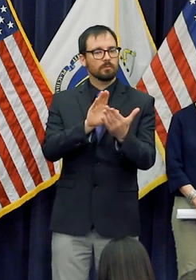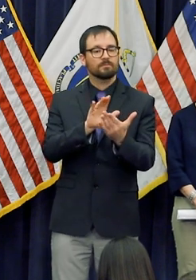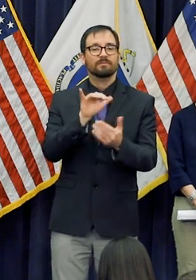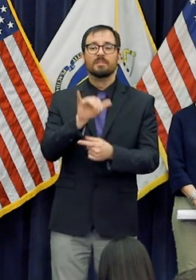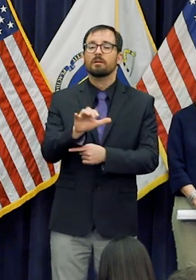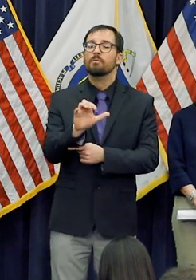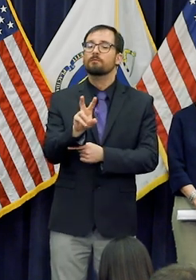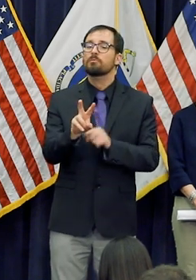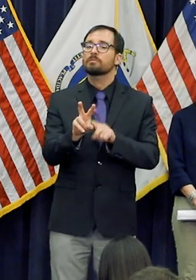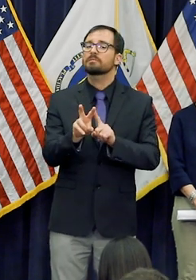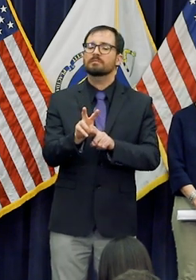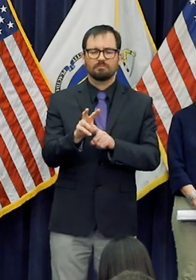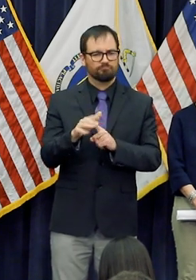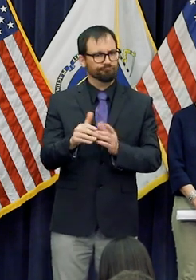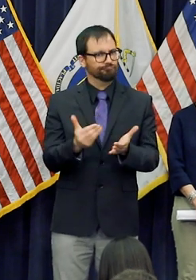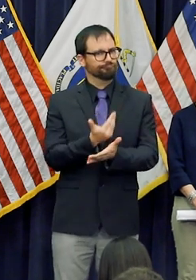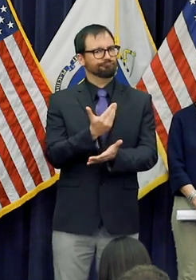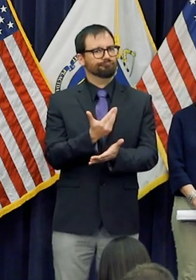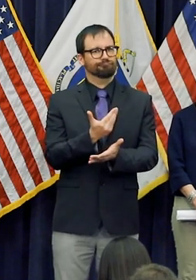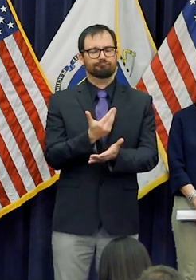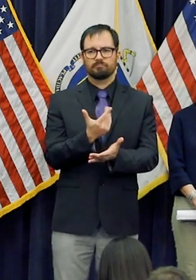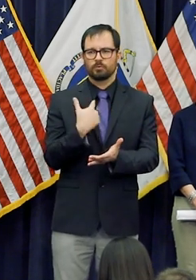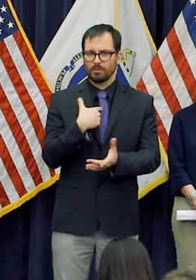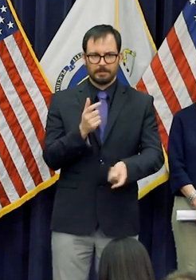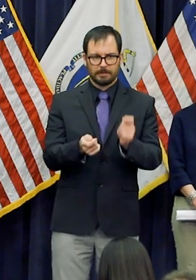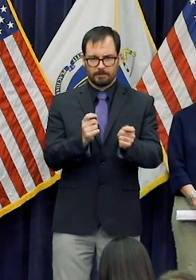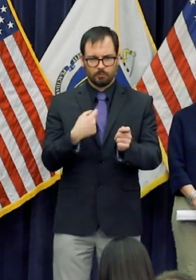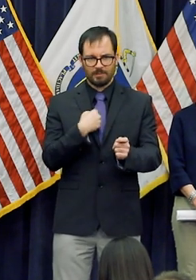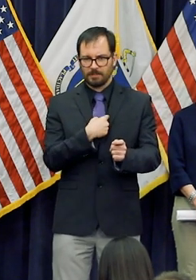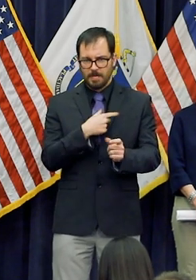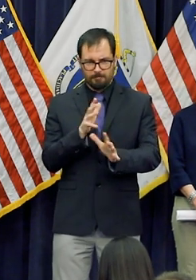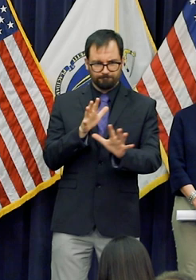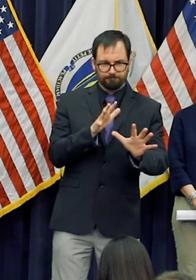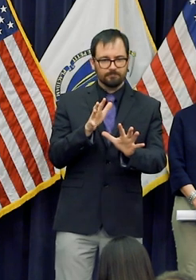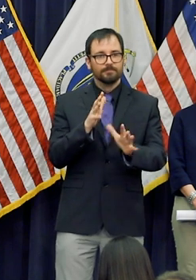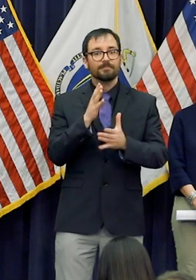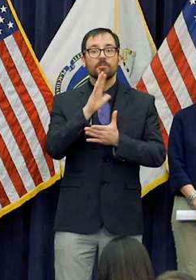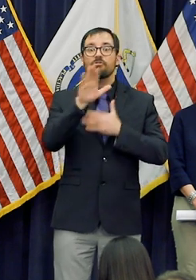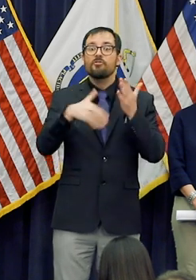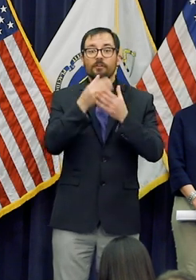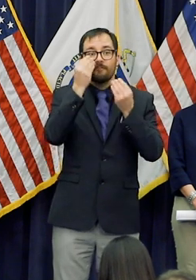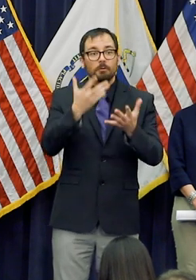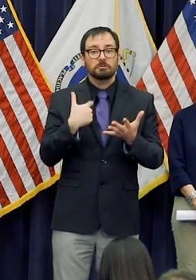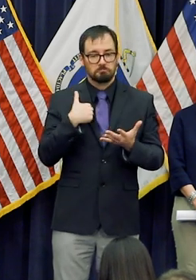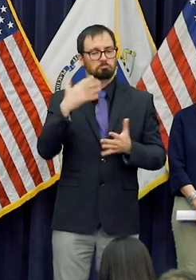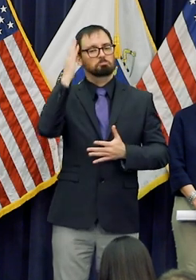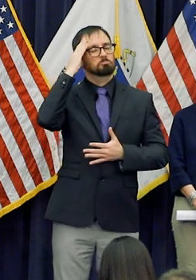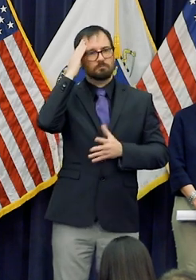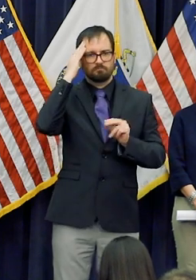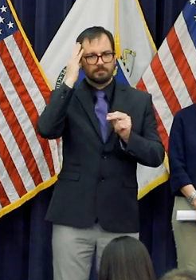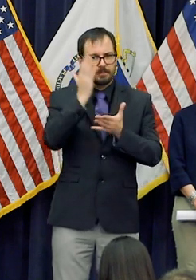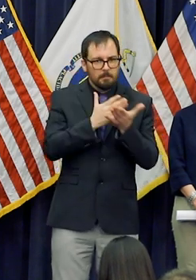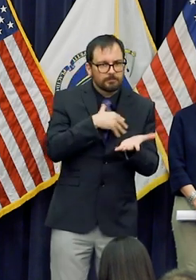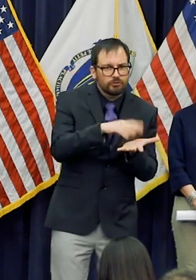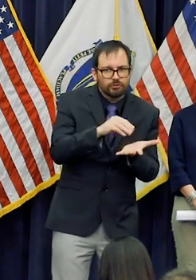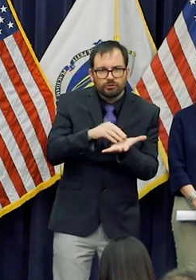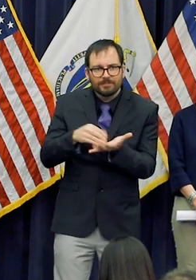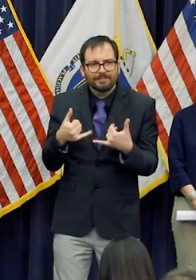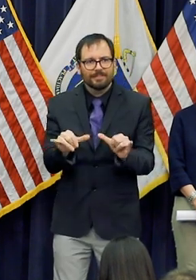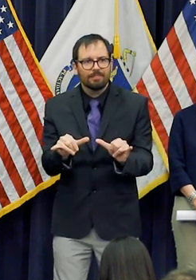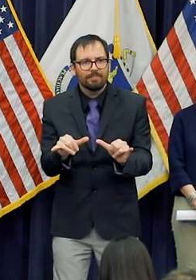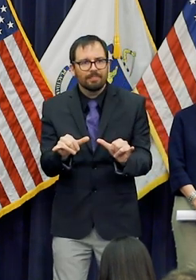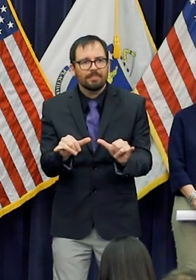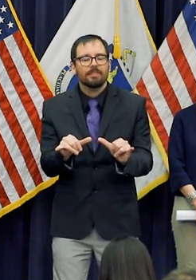many unknowns. We are here to help you understand what we know now, what is still unknown,